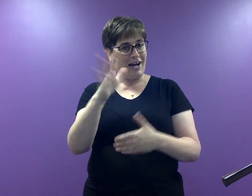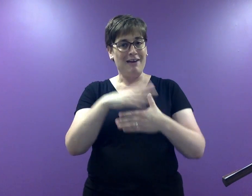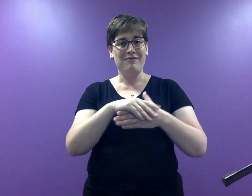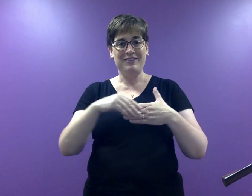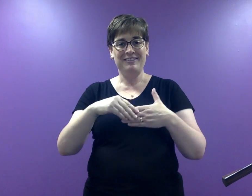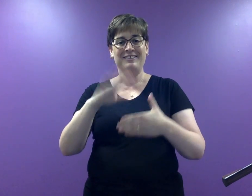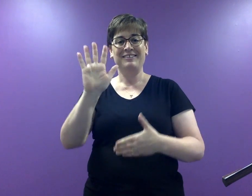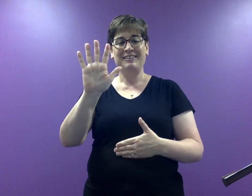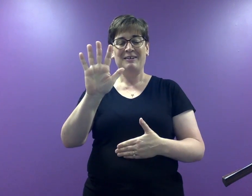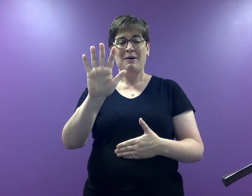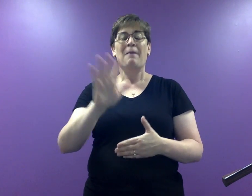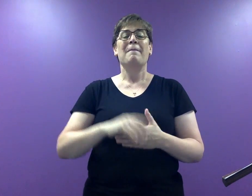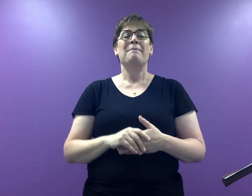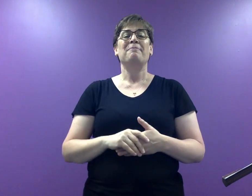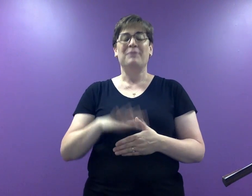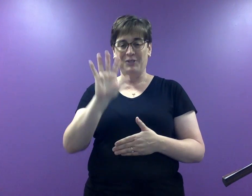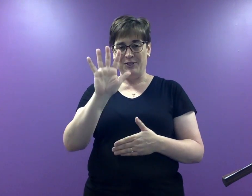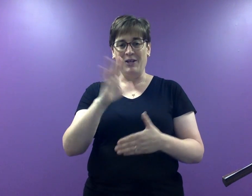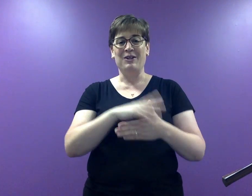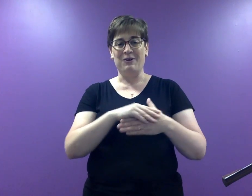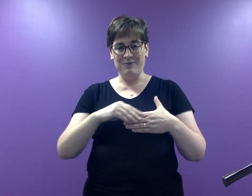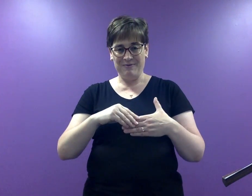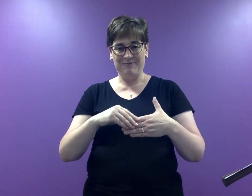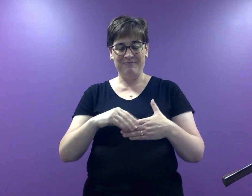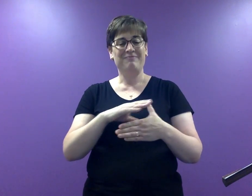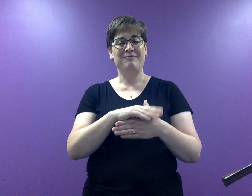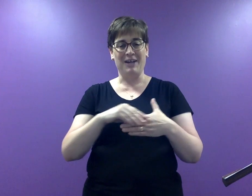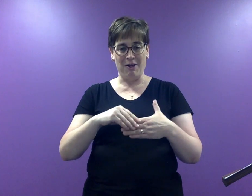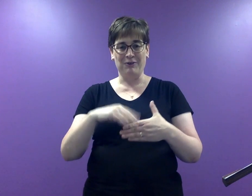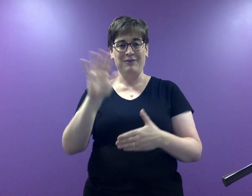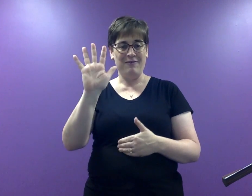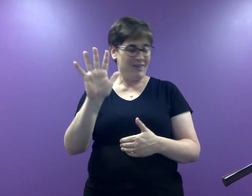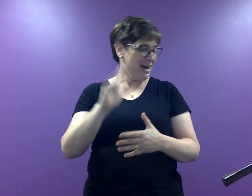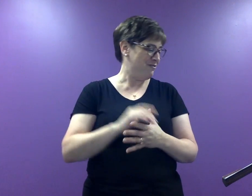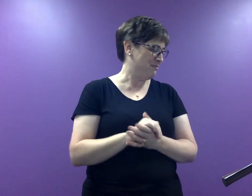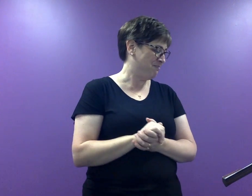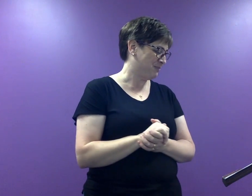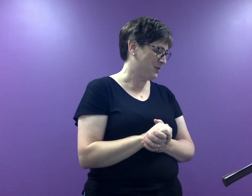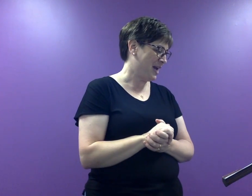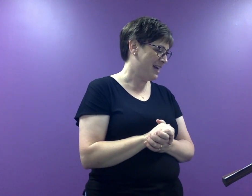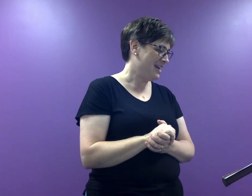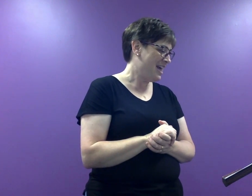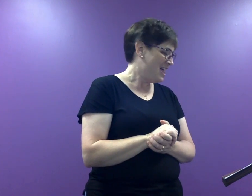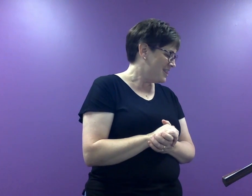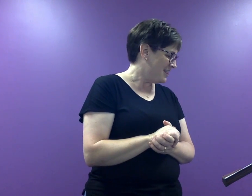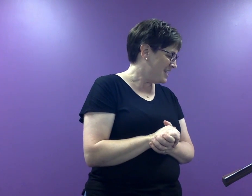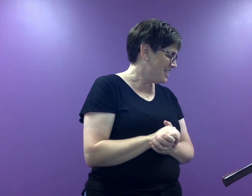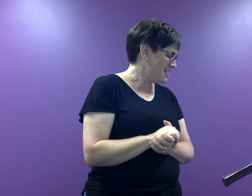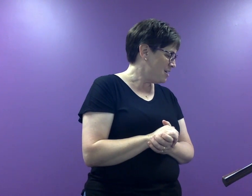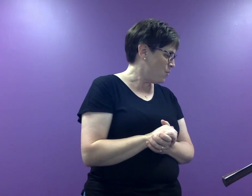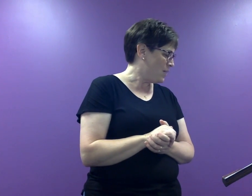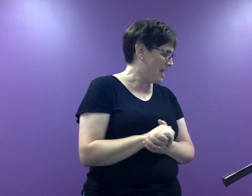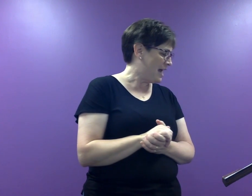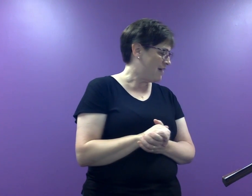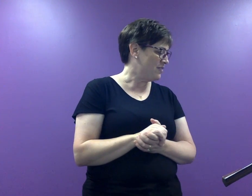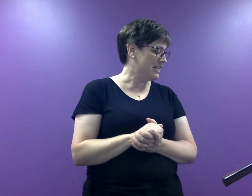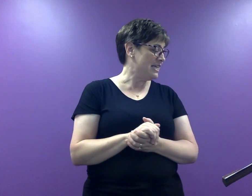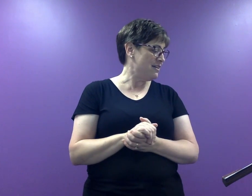5. But just so you know, $5. Okay. Then we have